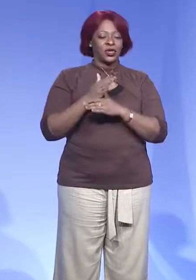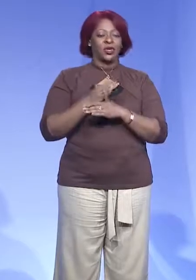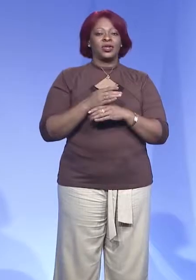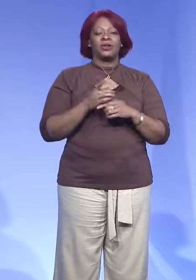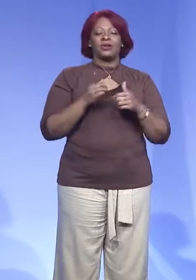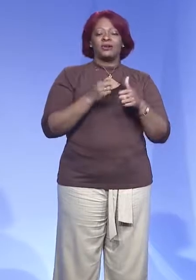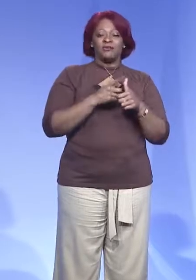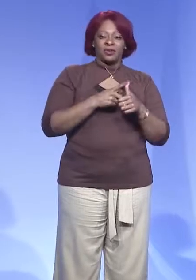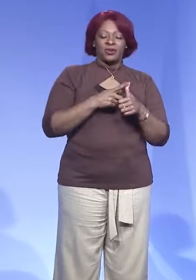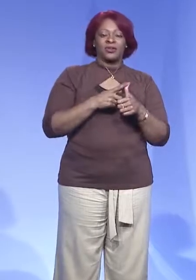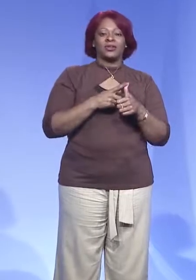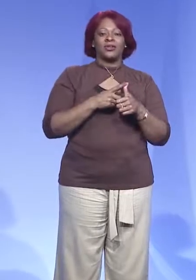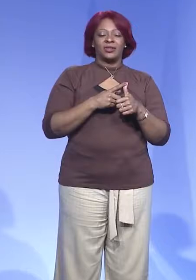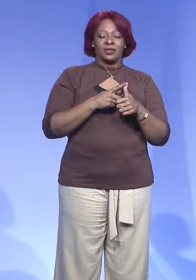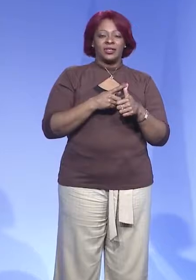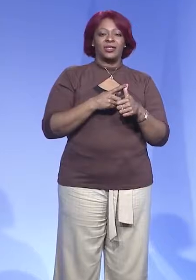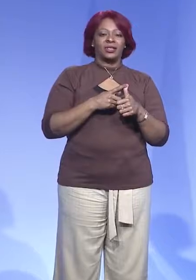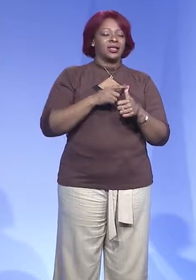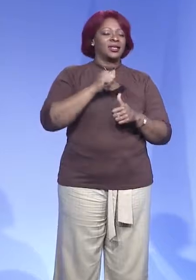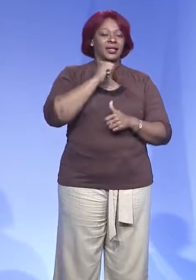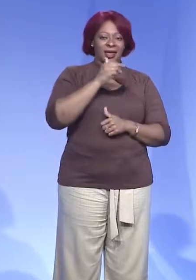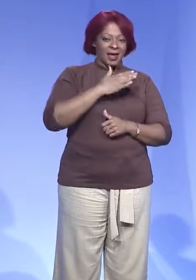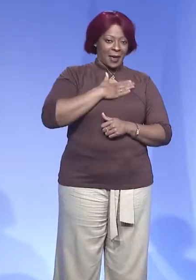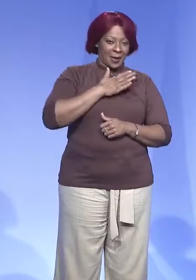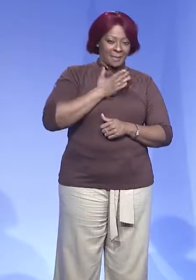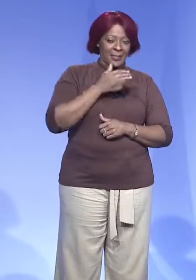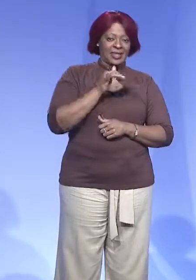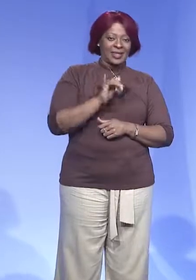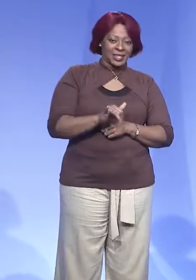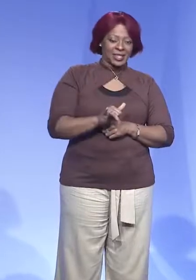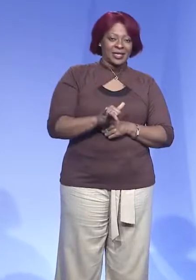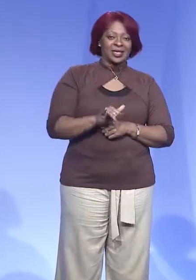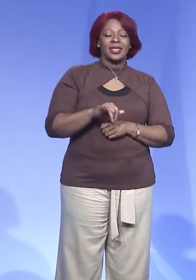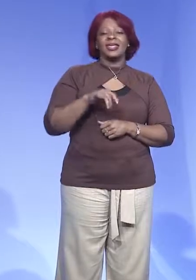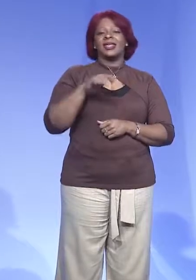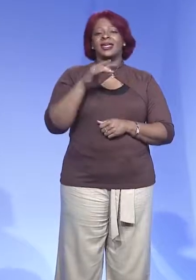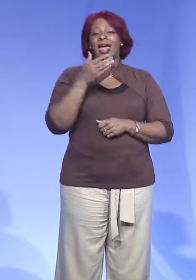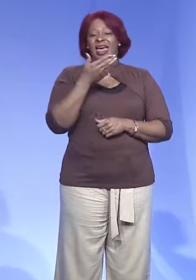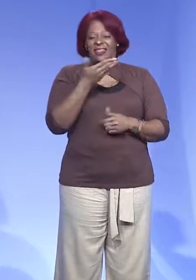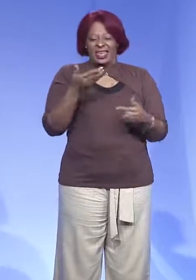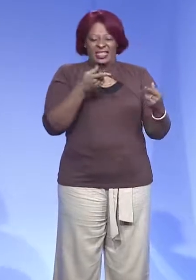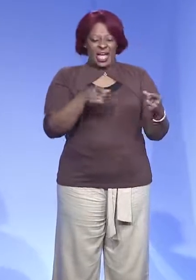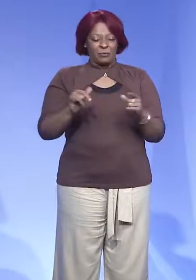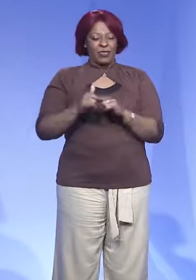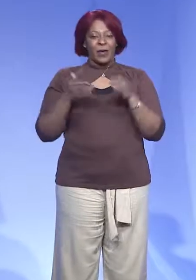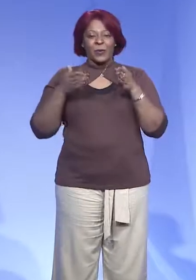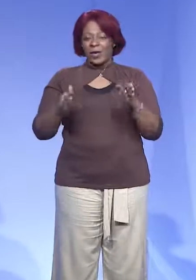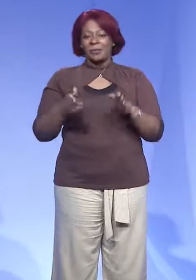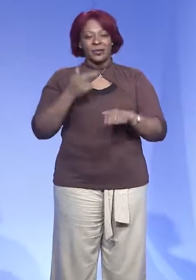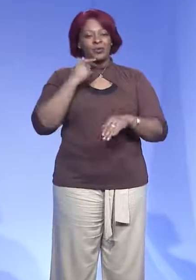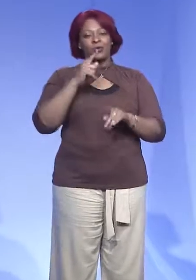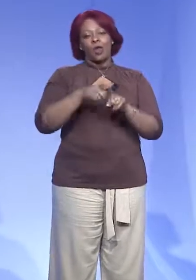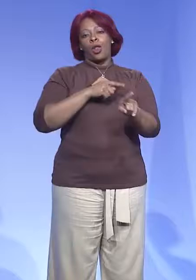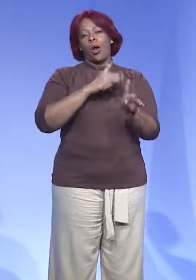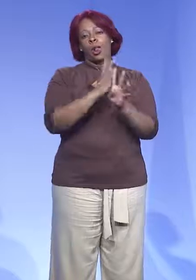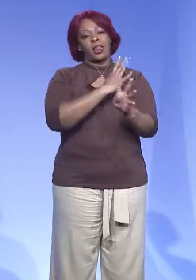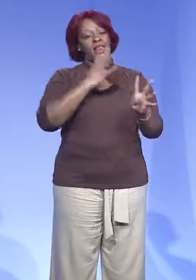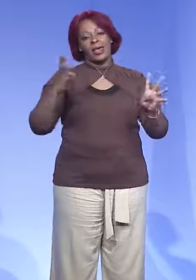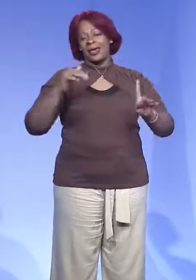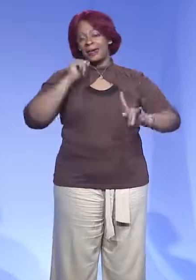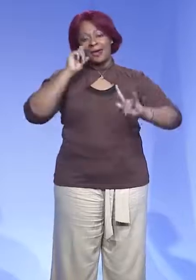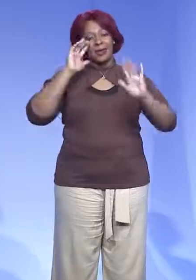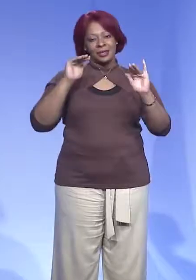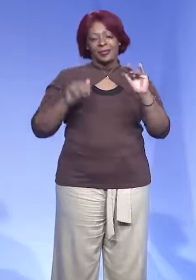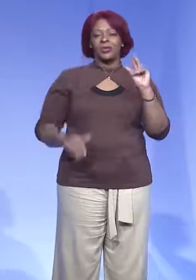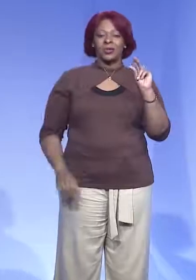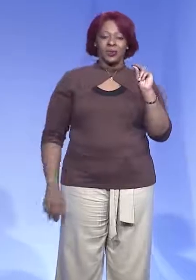First, I was not happy that things went the way they did, because yes, it was an extremely long line. I did not expect that.